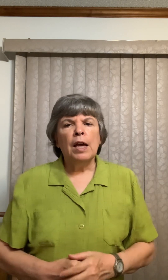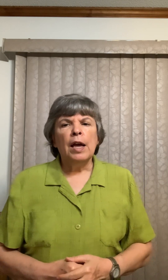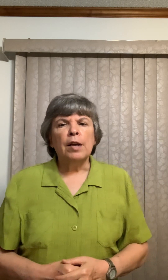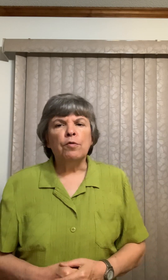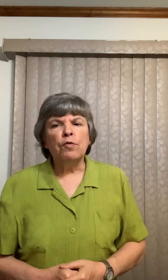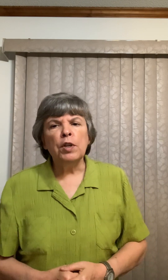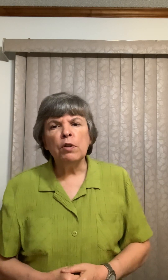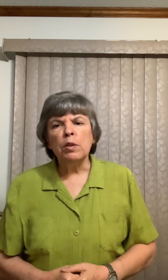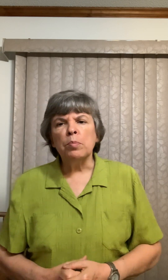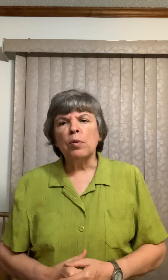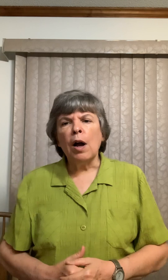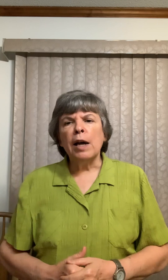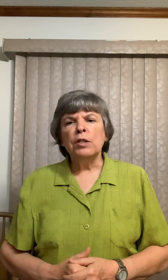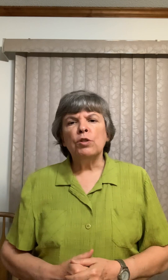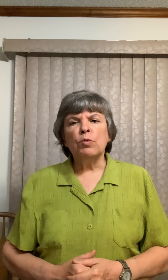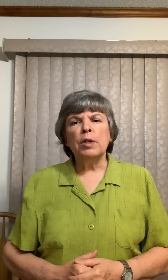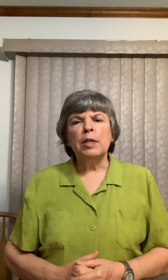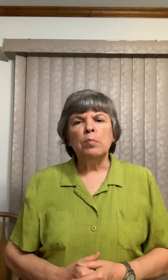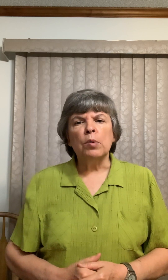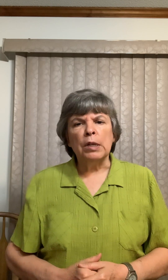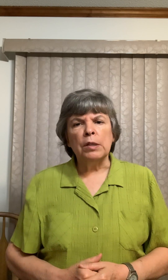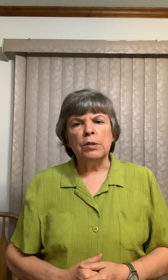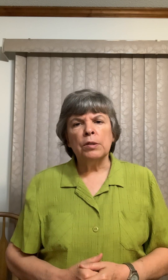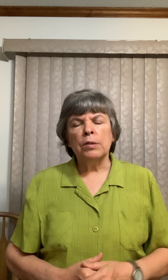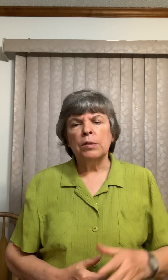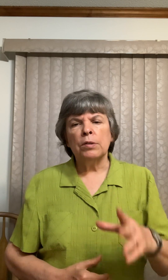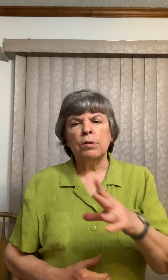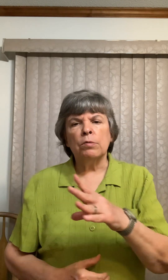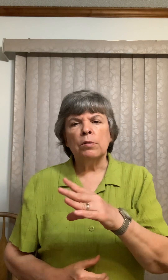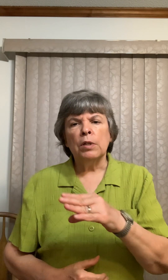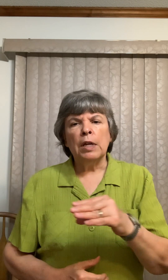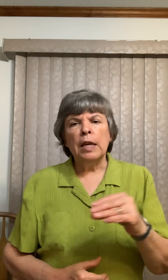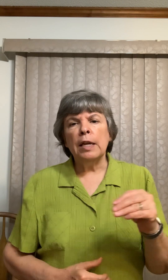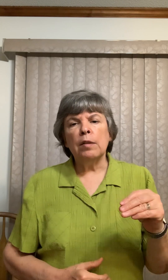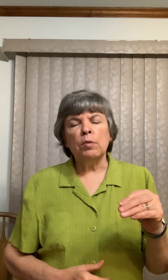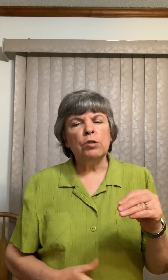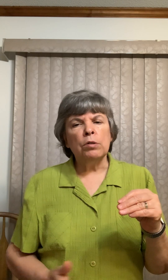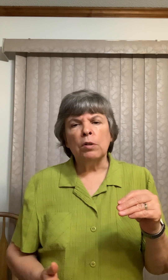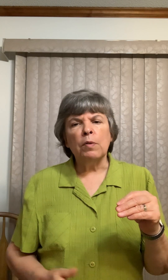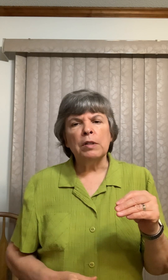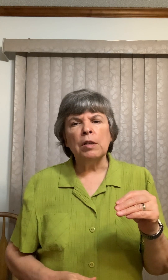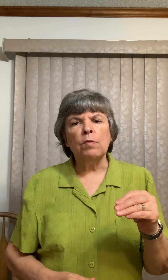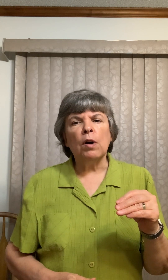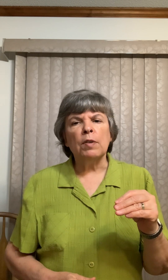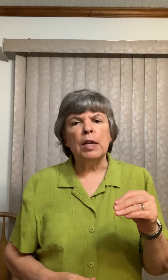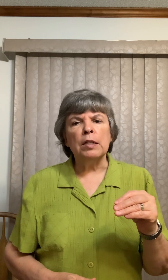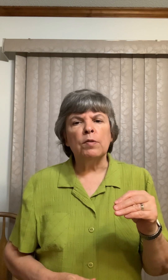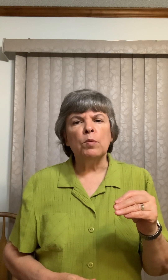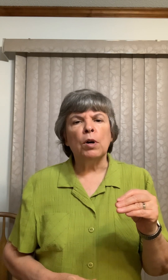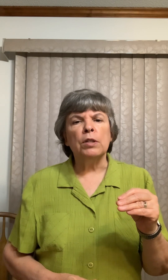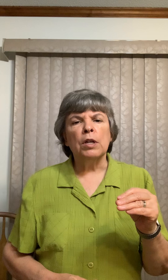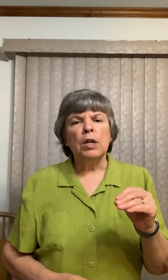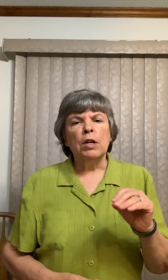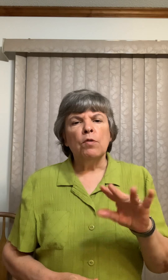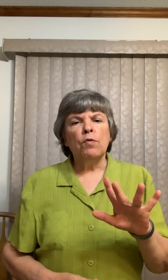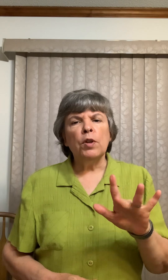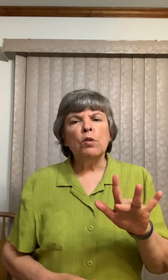and feel the pride and joy he brings. So, and, which you can always leave off and if you want. Feel,